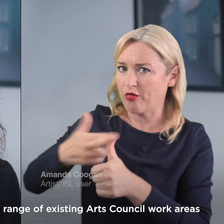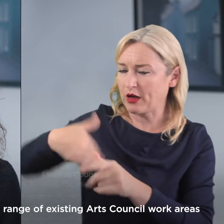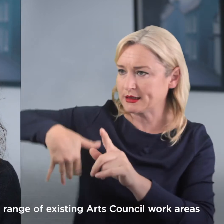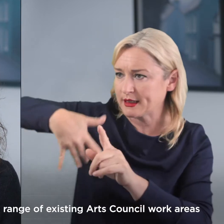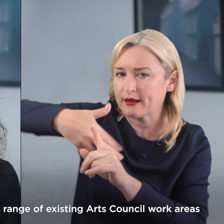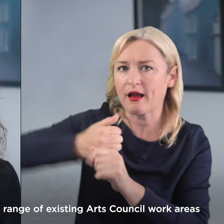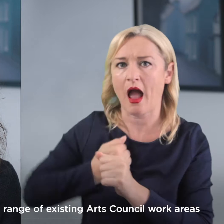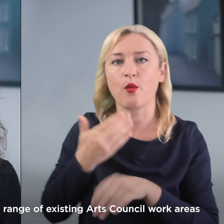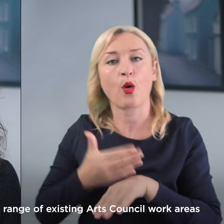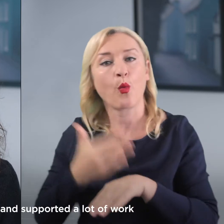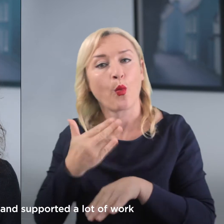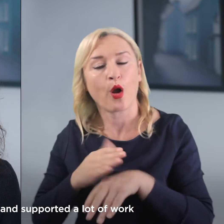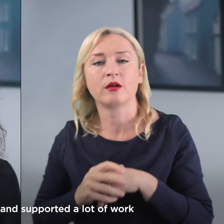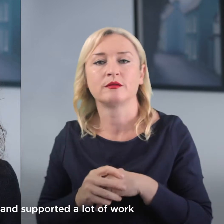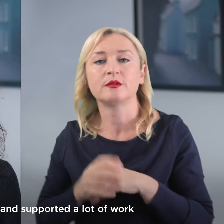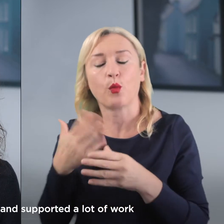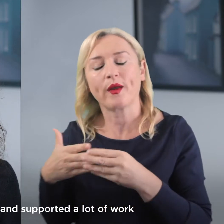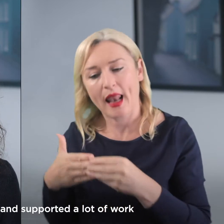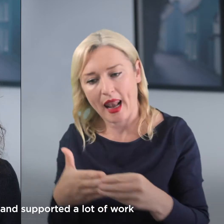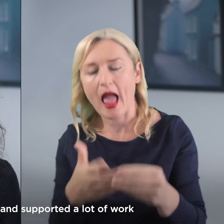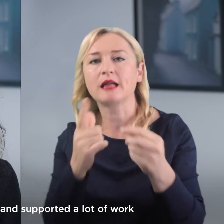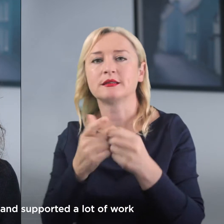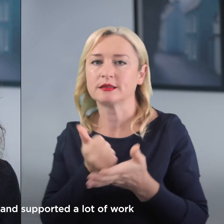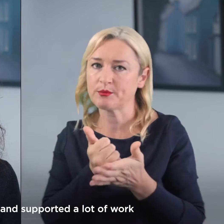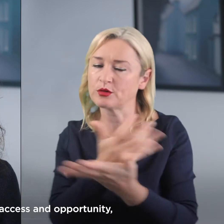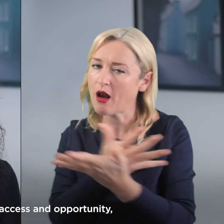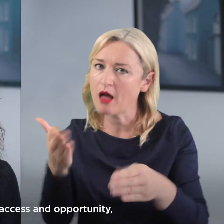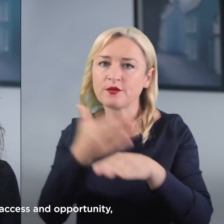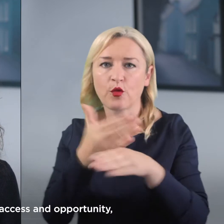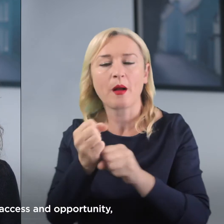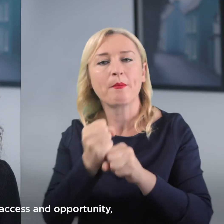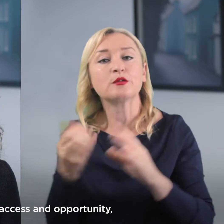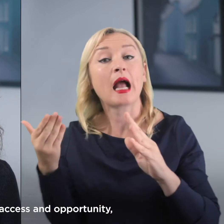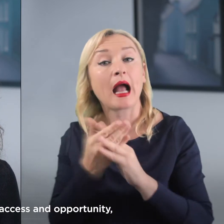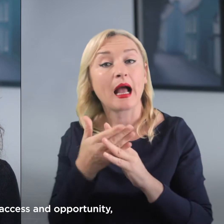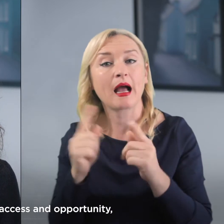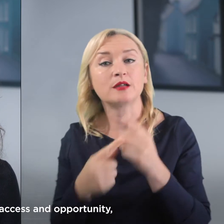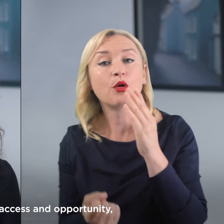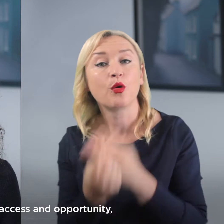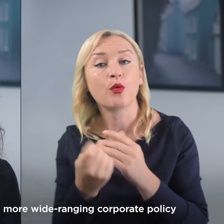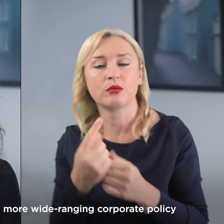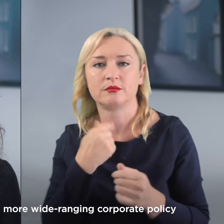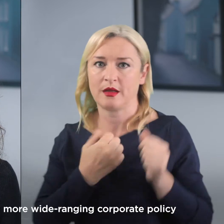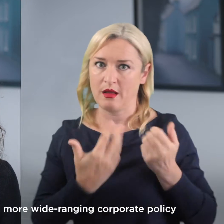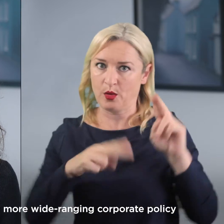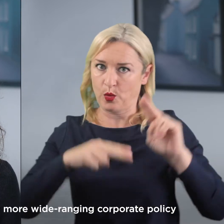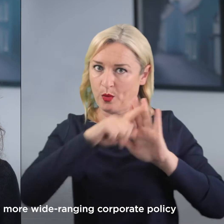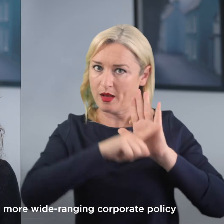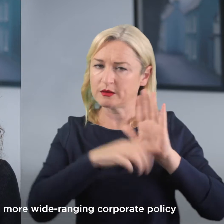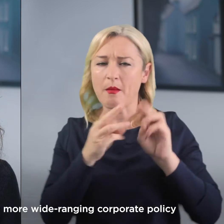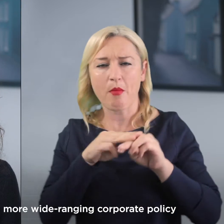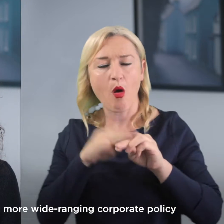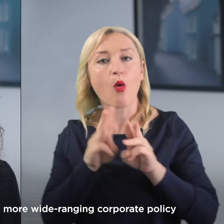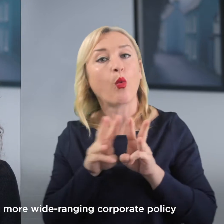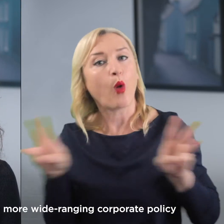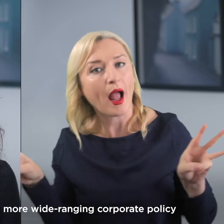work areas. While we've led on and supported a lot of work in the areas of access and opportunity, we see this policy as a much